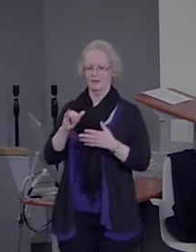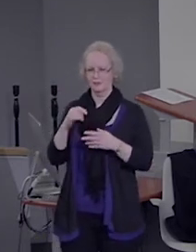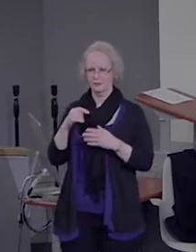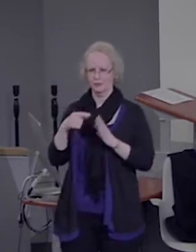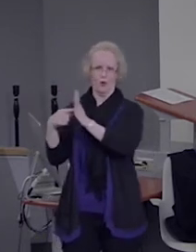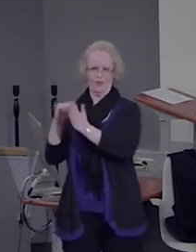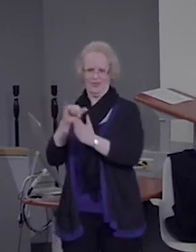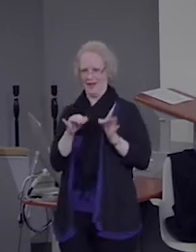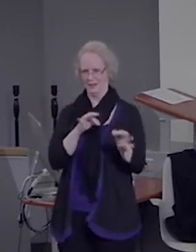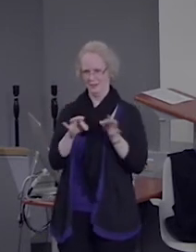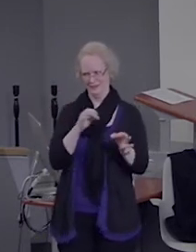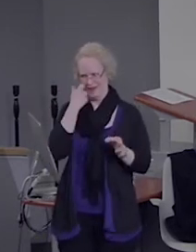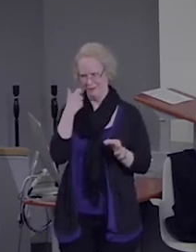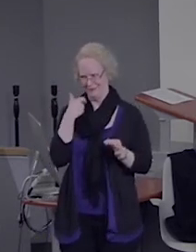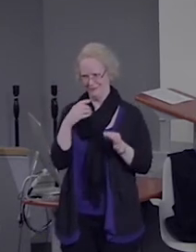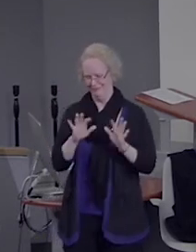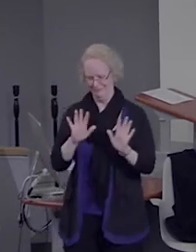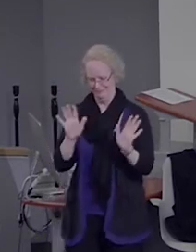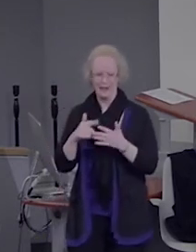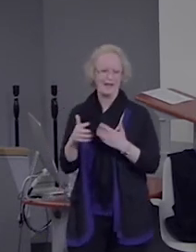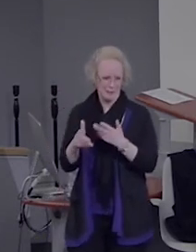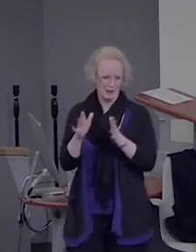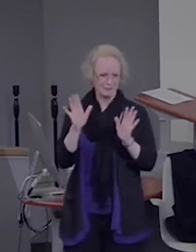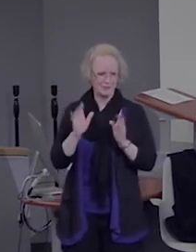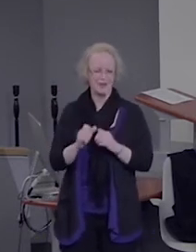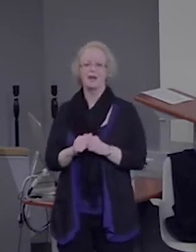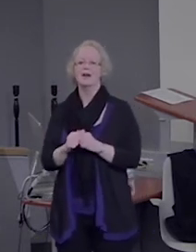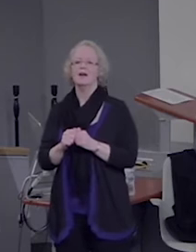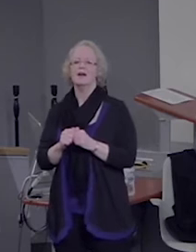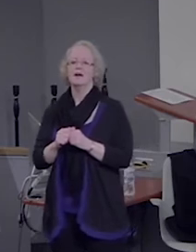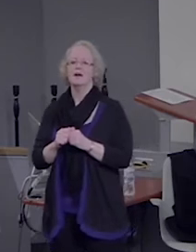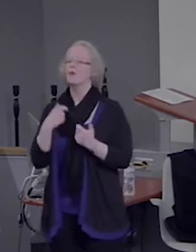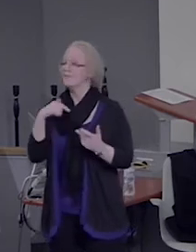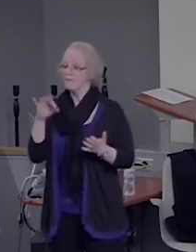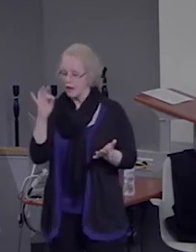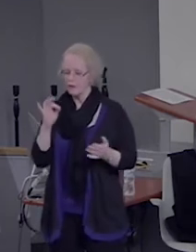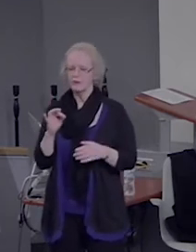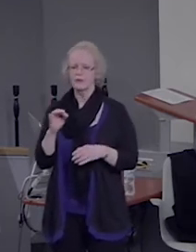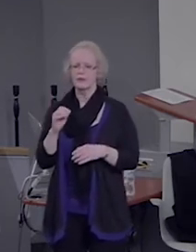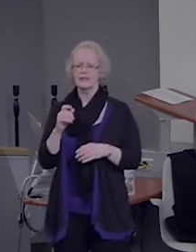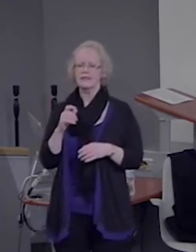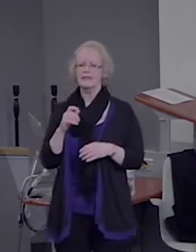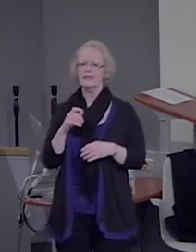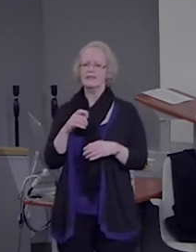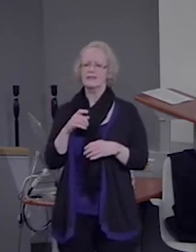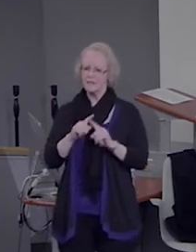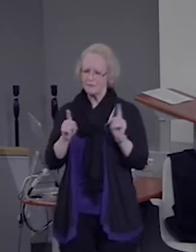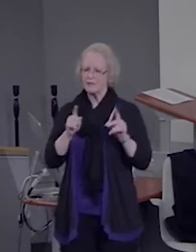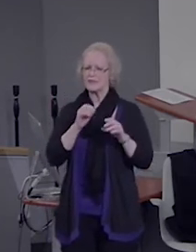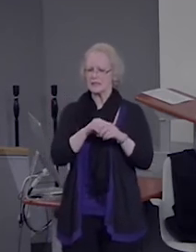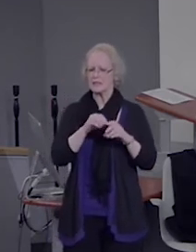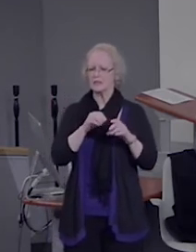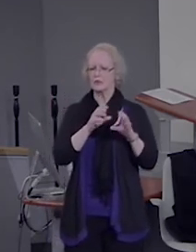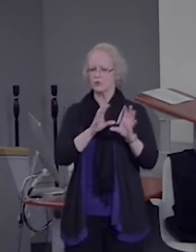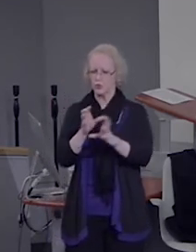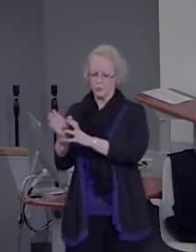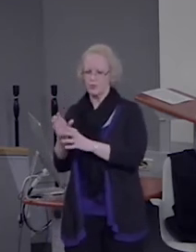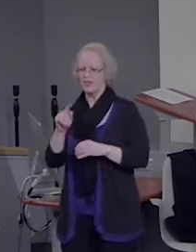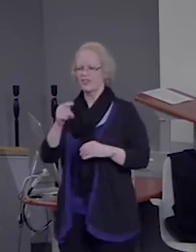so what we found interestingly was significant group differences in theta power the five to eight hertz